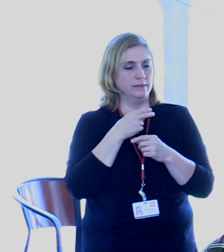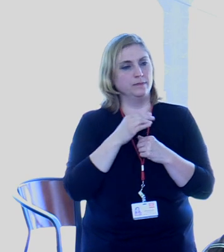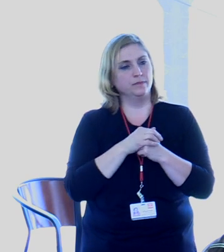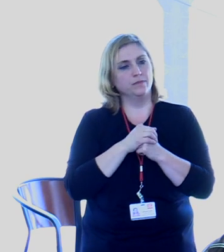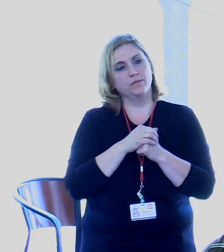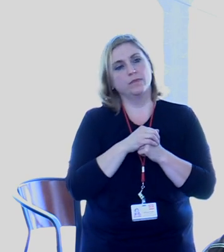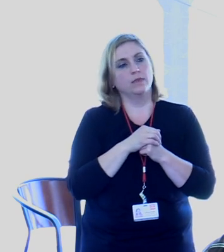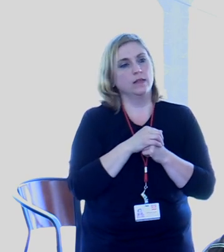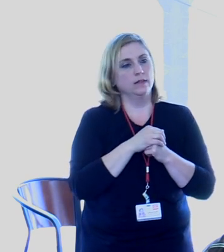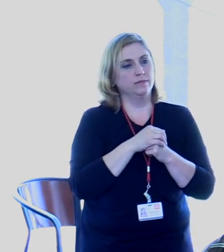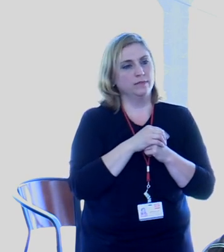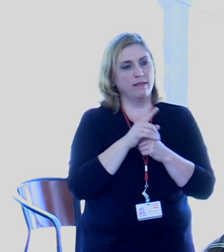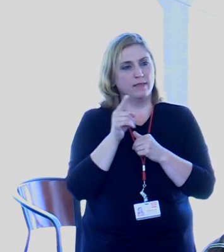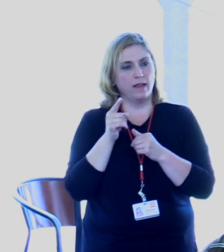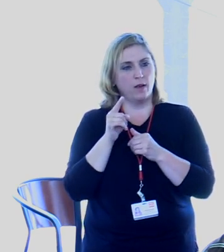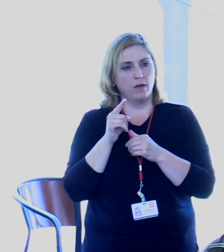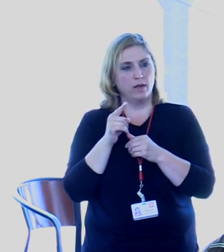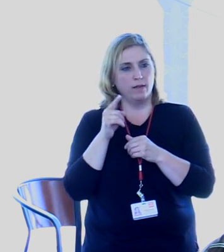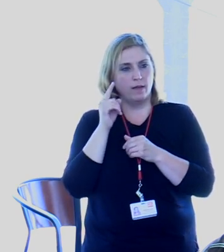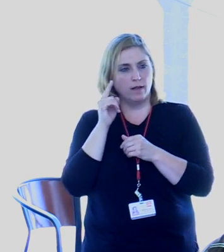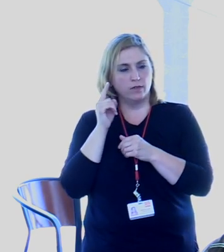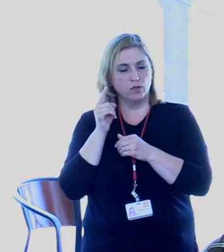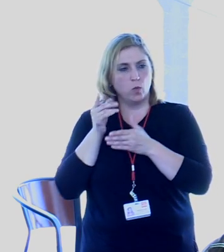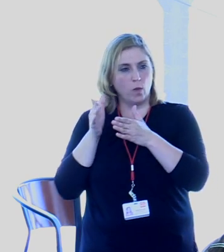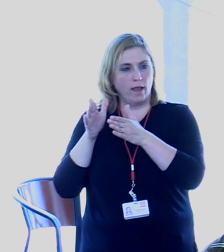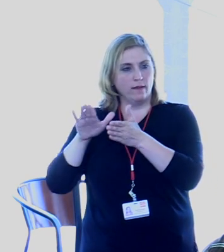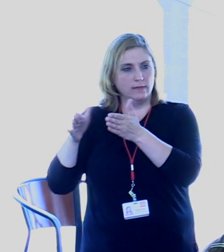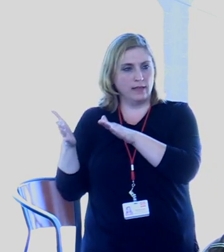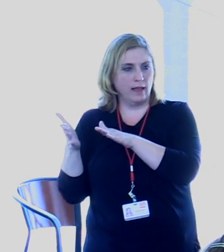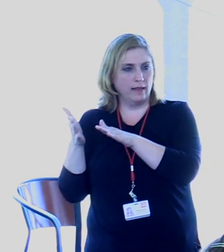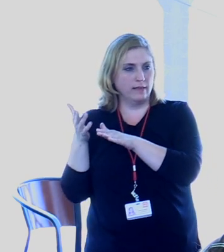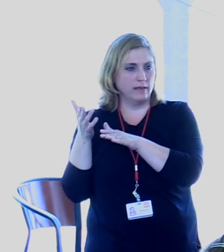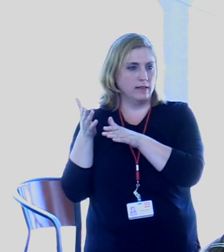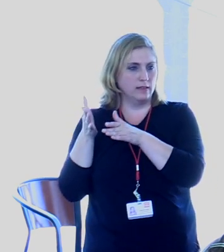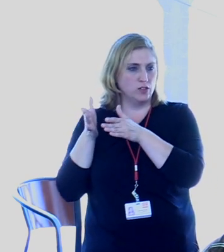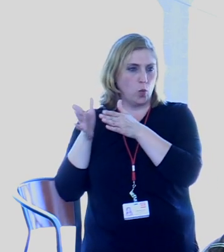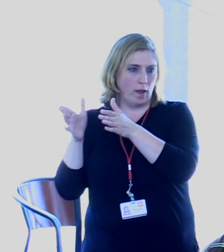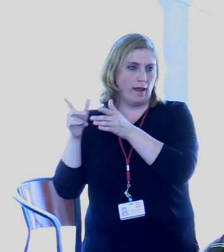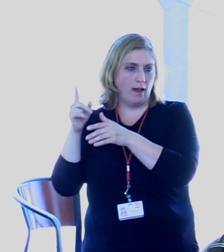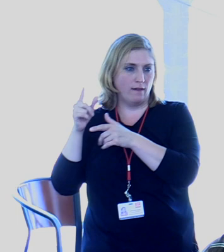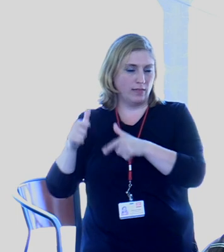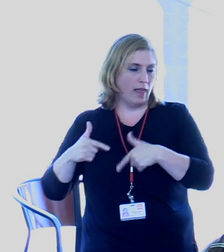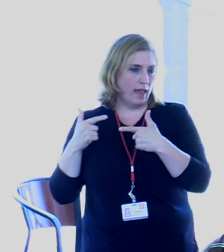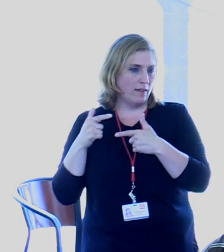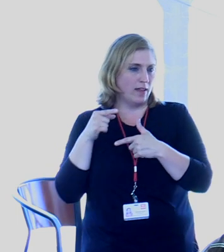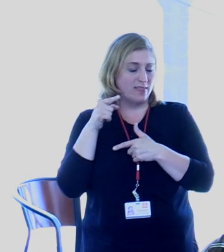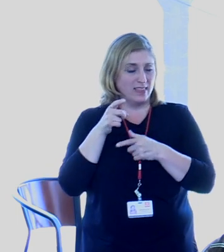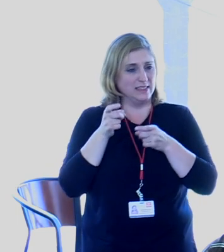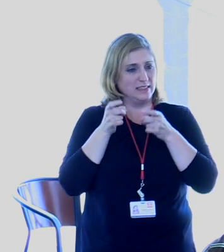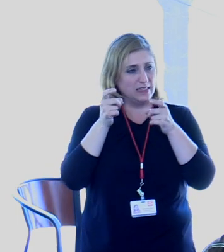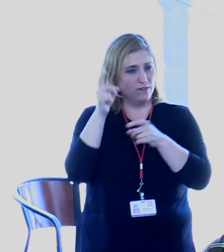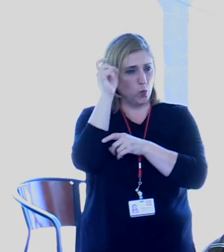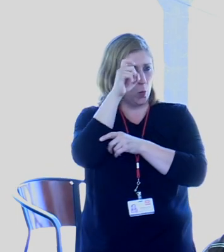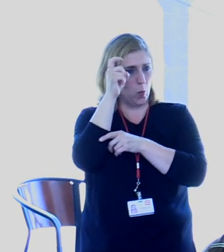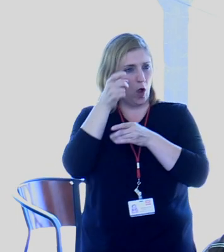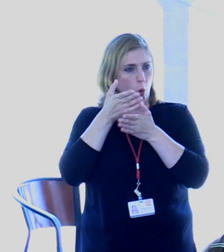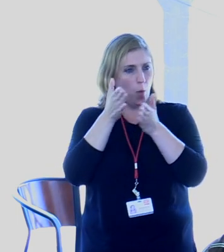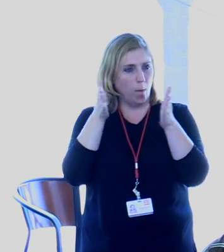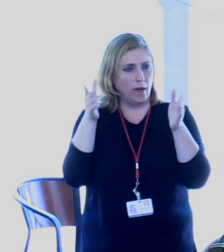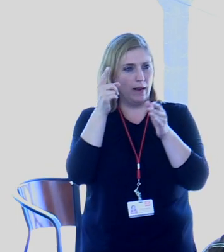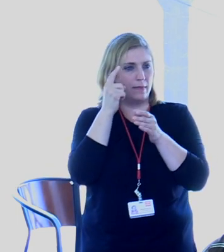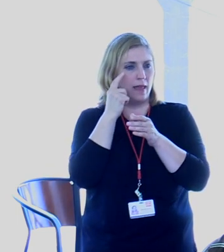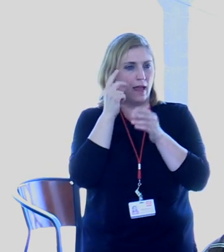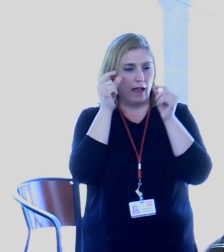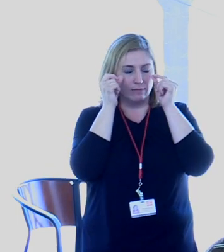deceived by the way of death are plotting on what they think is the way to life. This gift of wisdom, which opens the eyes